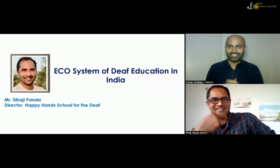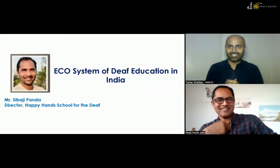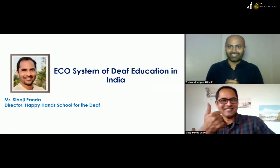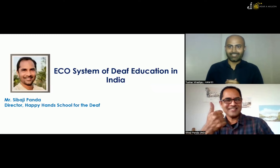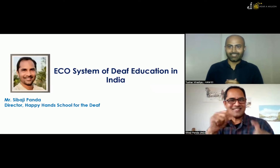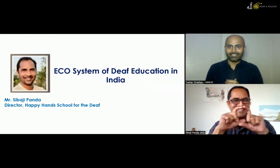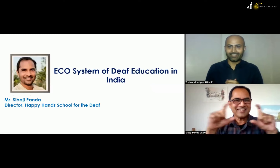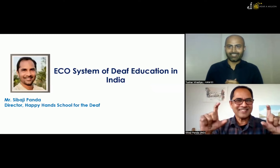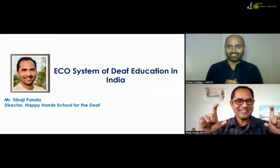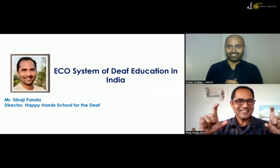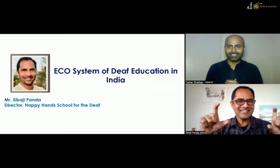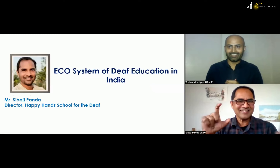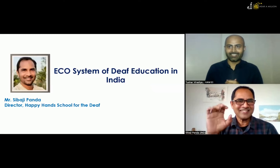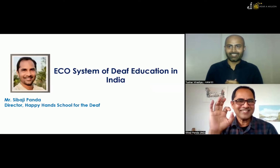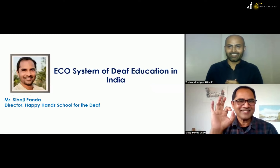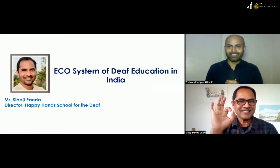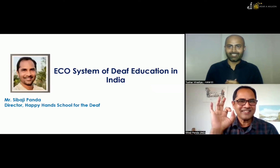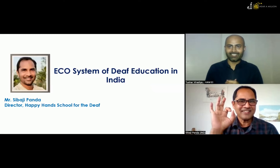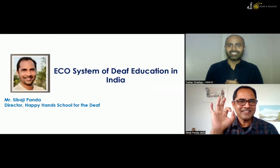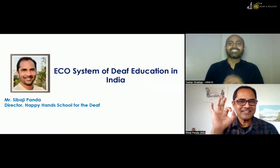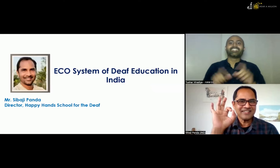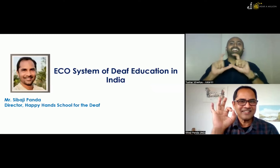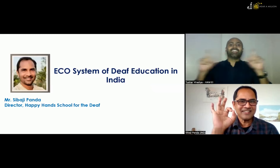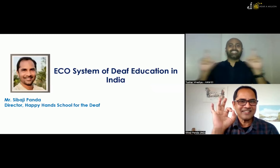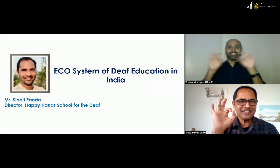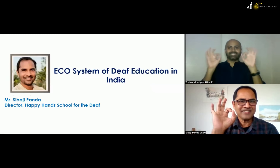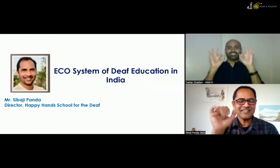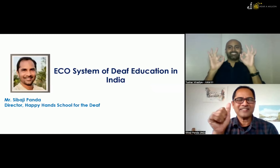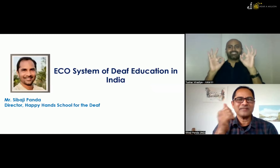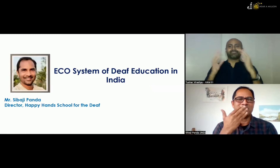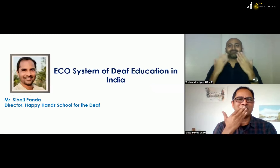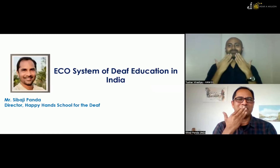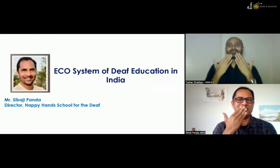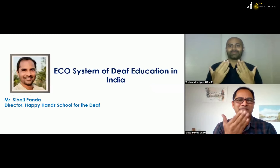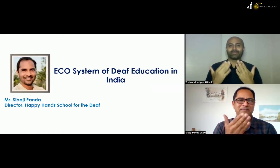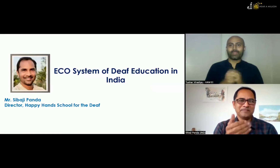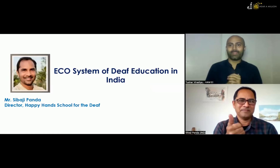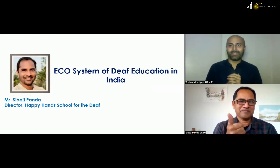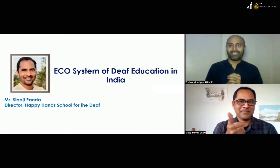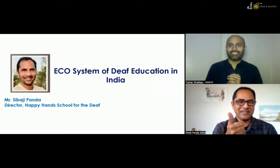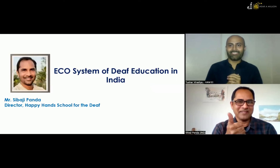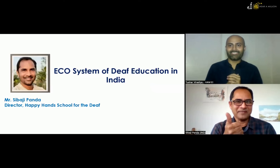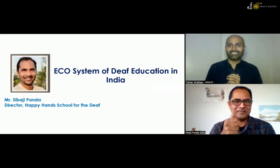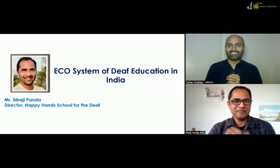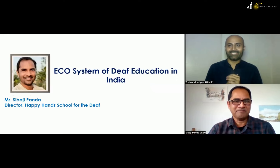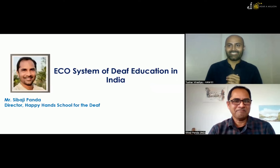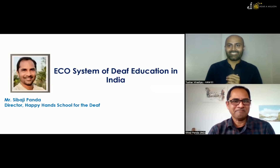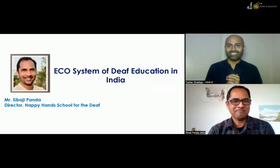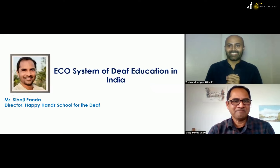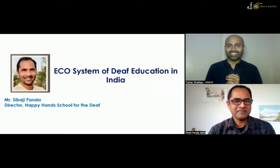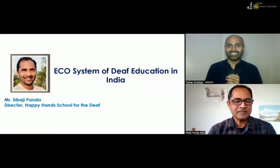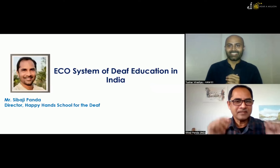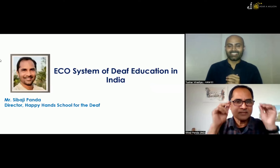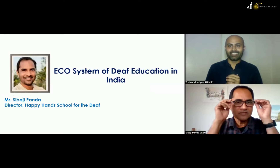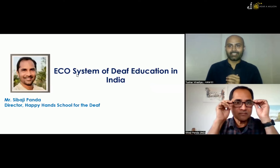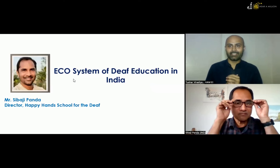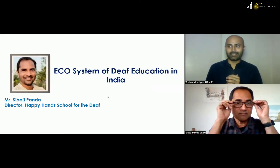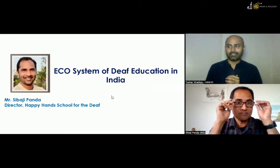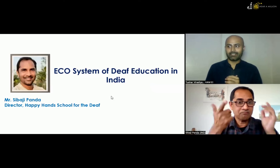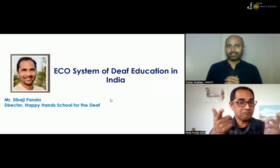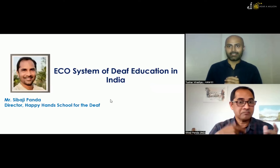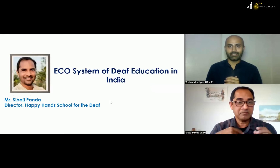Hello, Mr. Sibaji. Hi, can you see me well? Yeah, it's clear. Great, thank you.